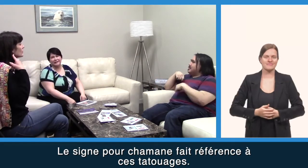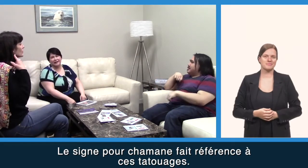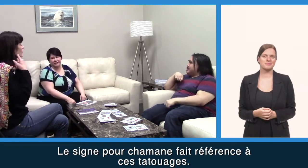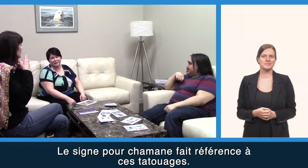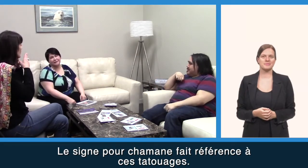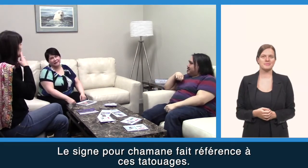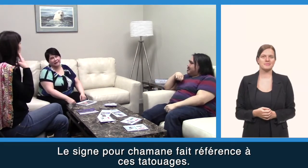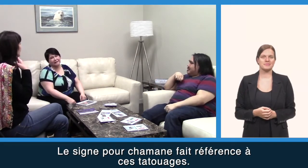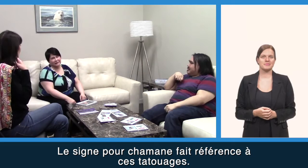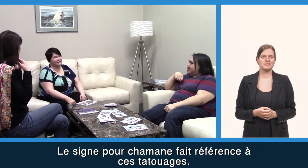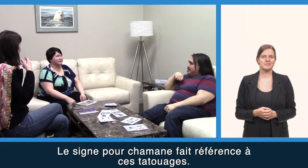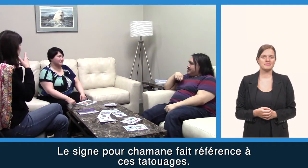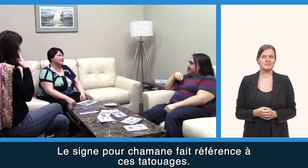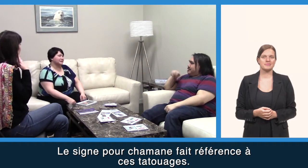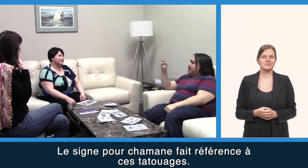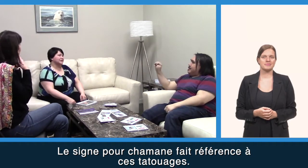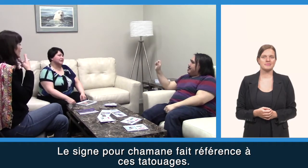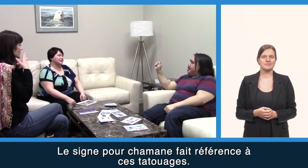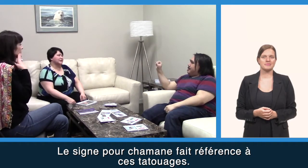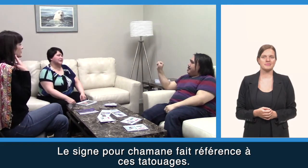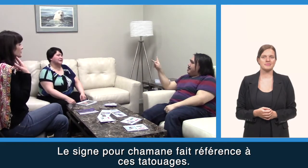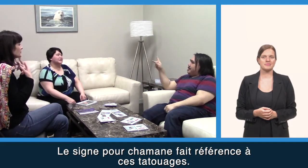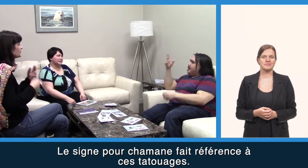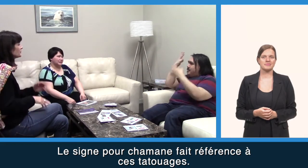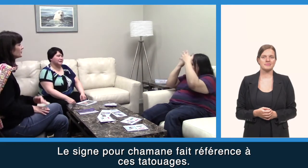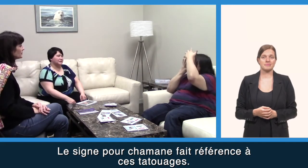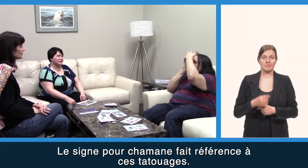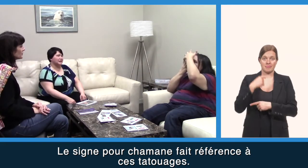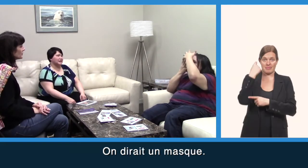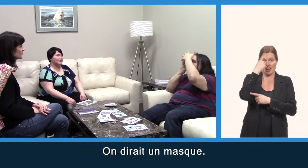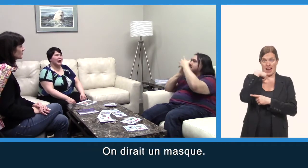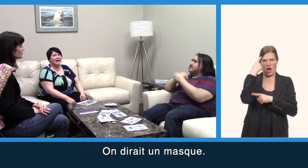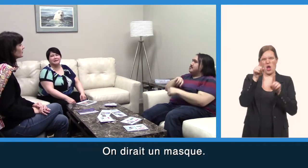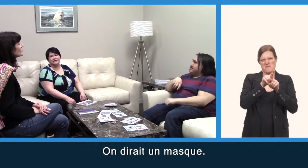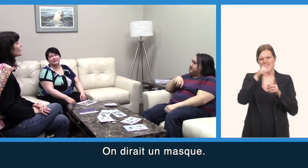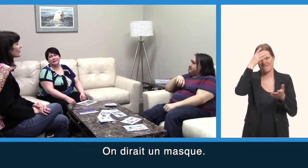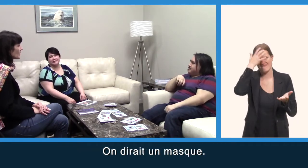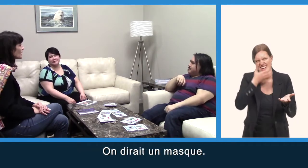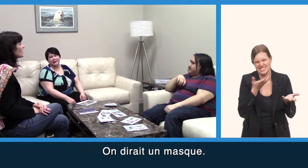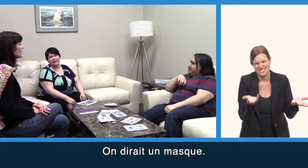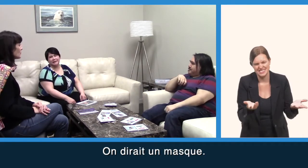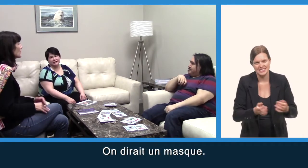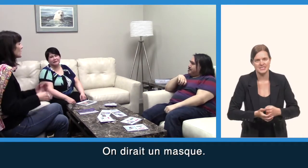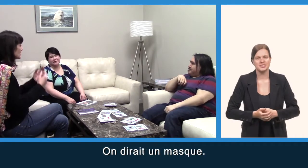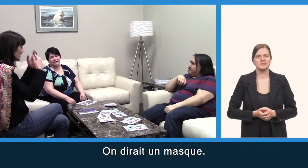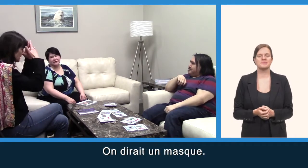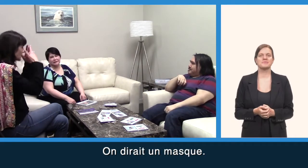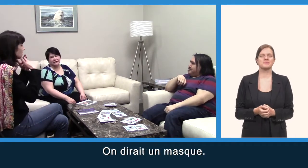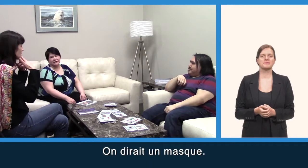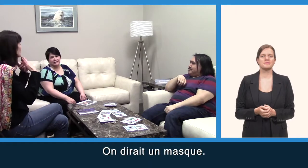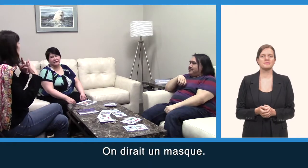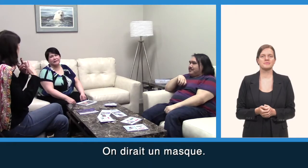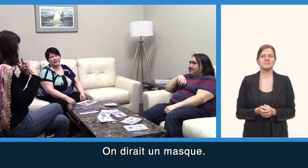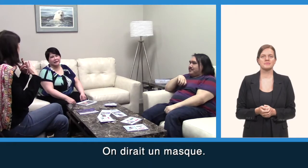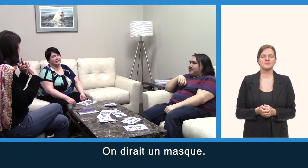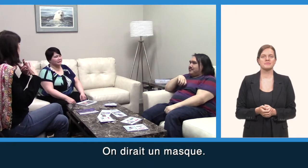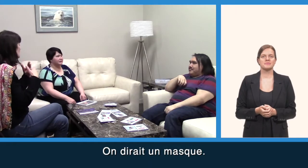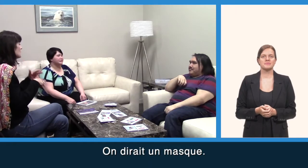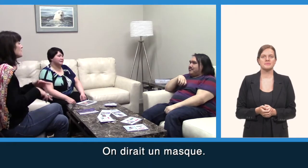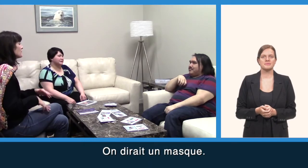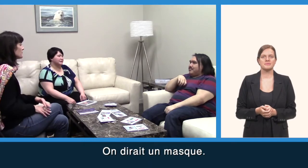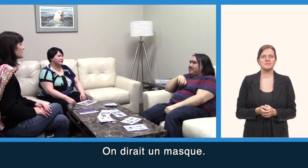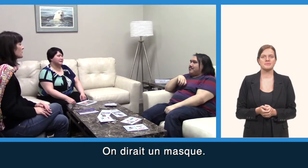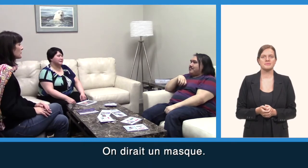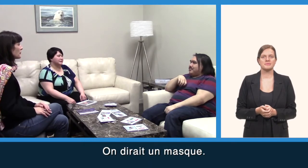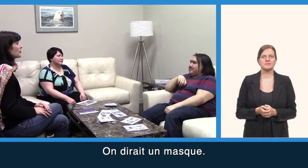Yeah, the tattoos, yeah. Mhm. Yeah. Like a mask. But I think it's in tattoos. Yeah.